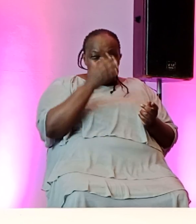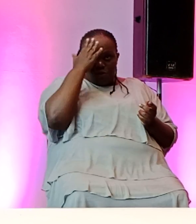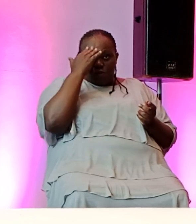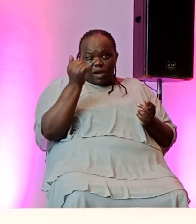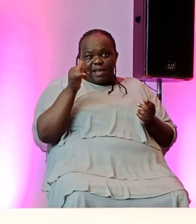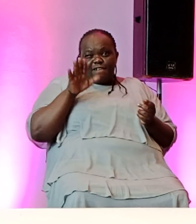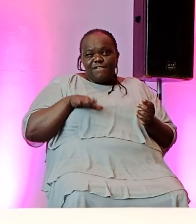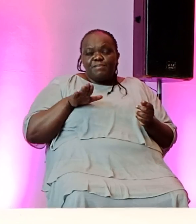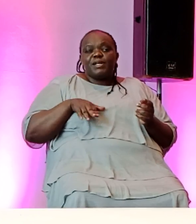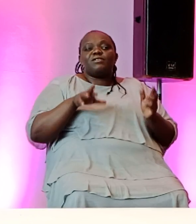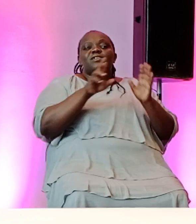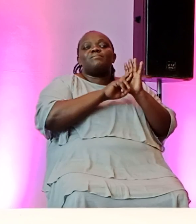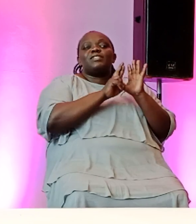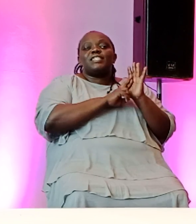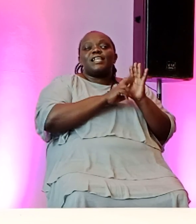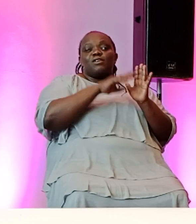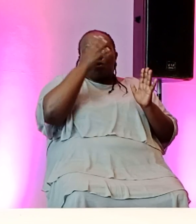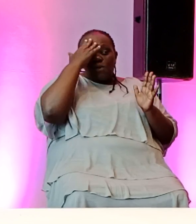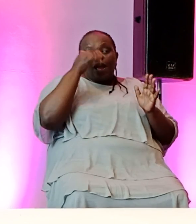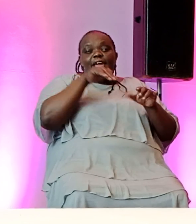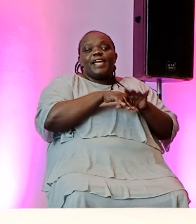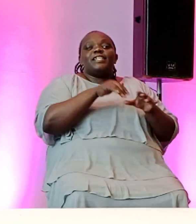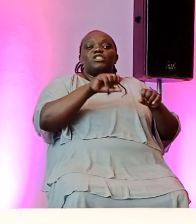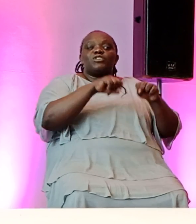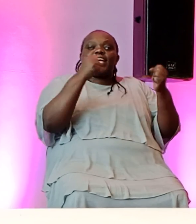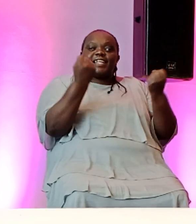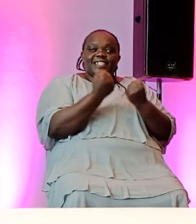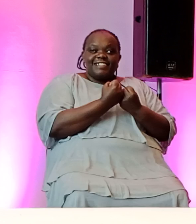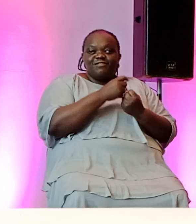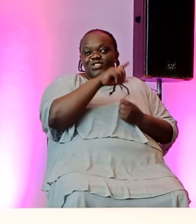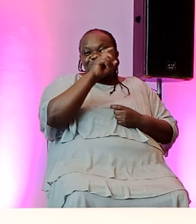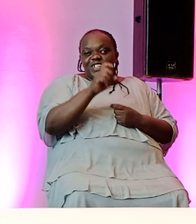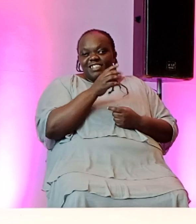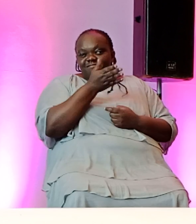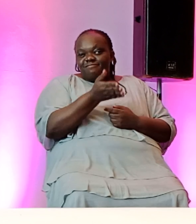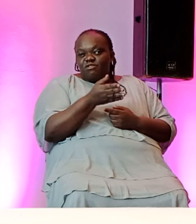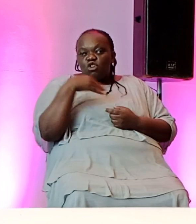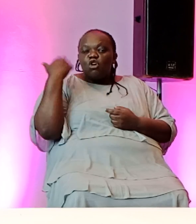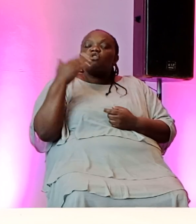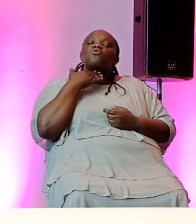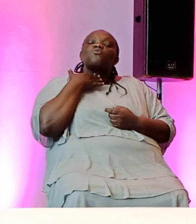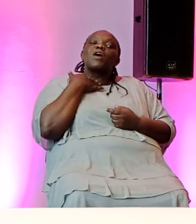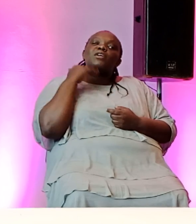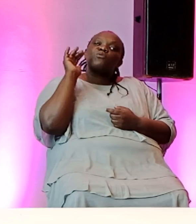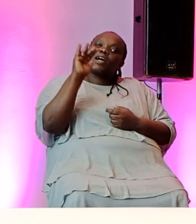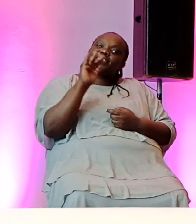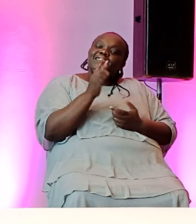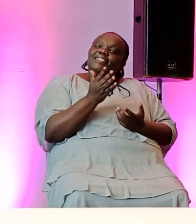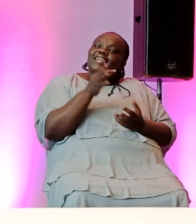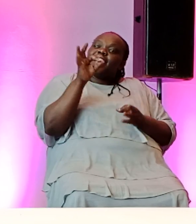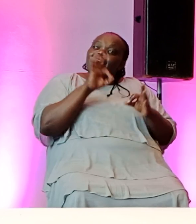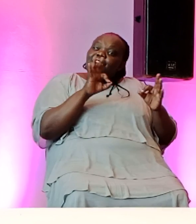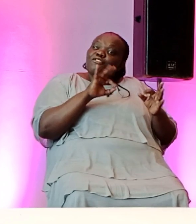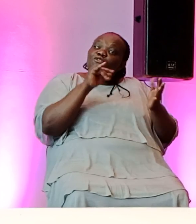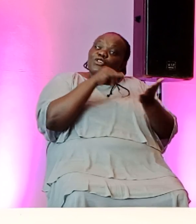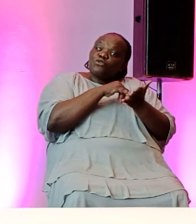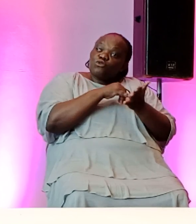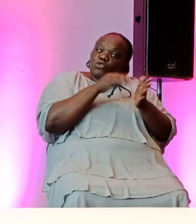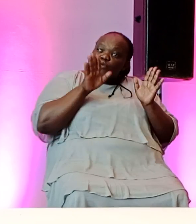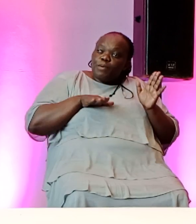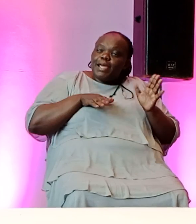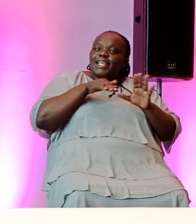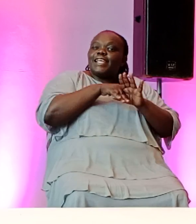Why female representation in society? That's a question that I always like to pose. If you include women